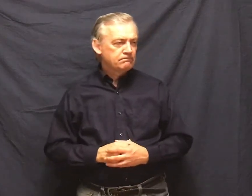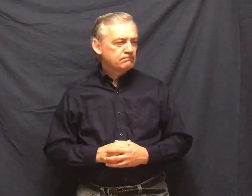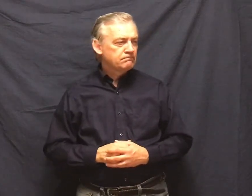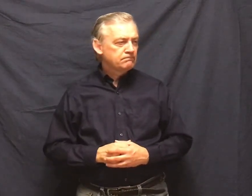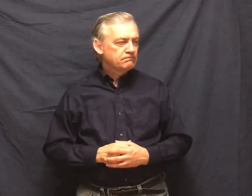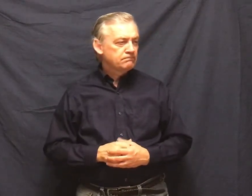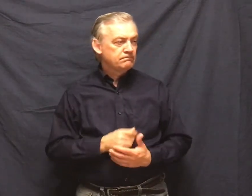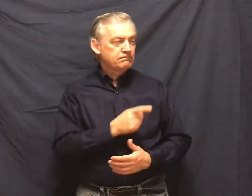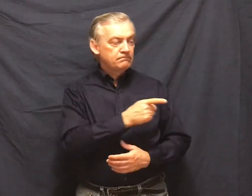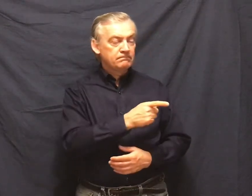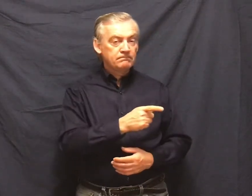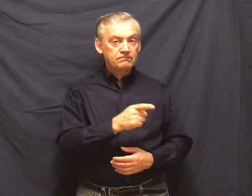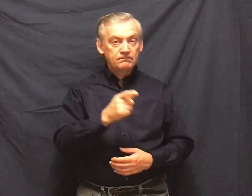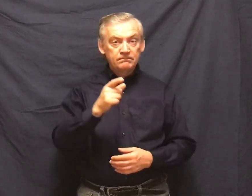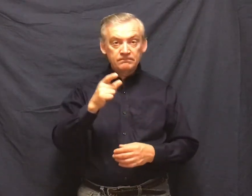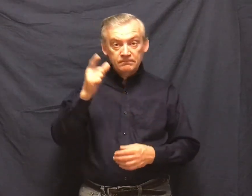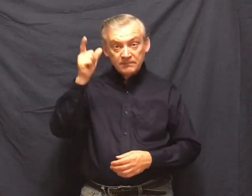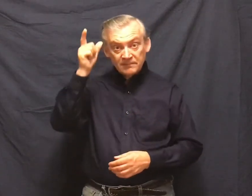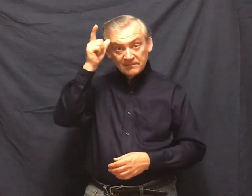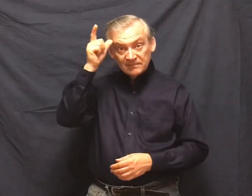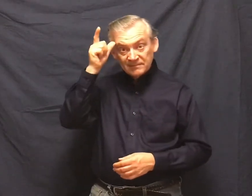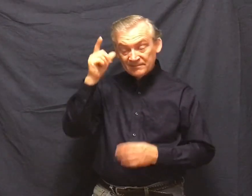Lenny smiled helplessly in an attempt to make friends.